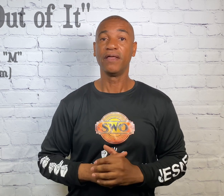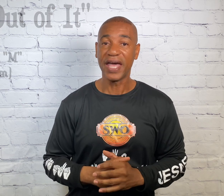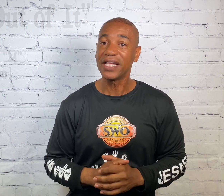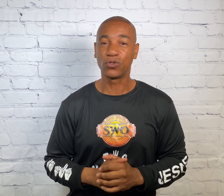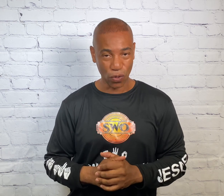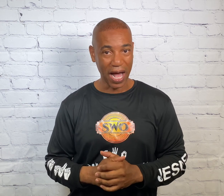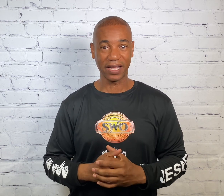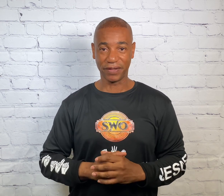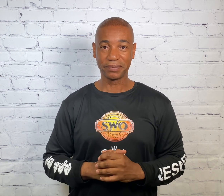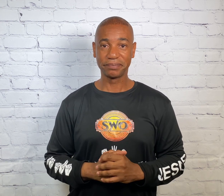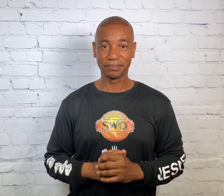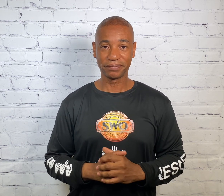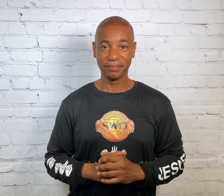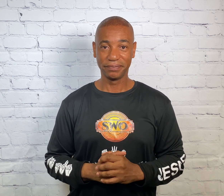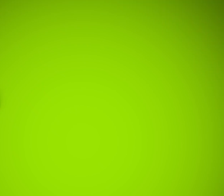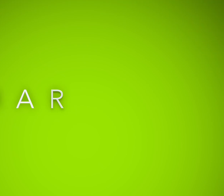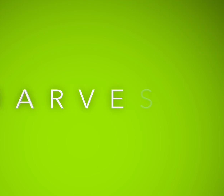That is grow out of it.